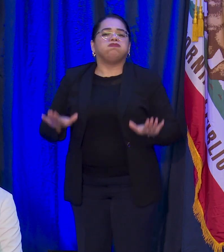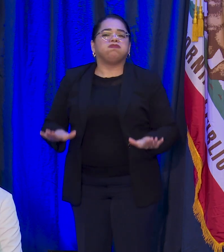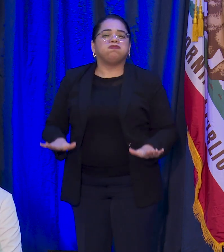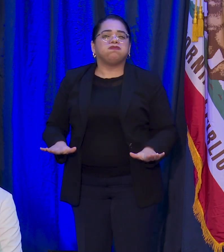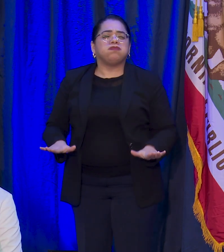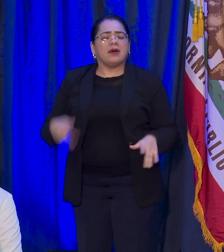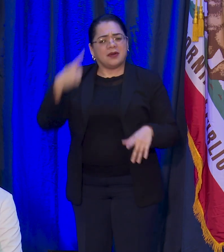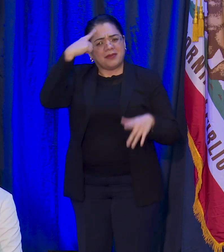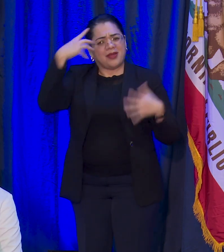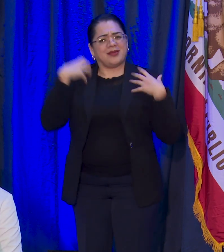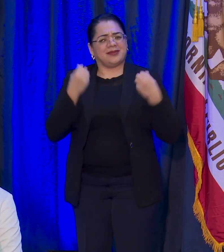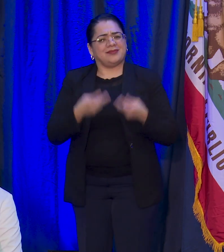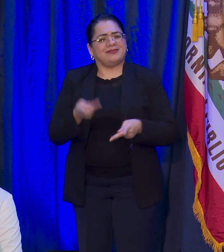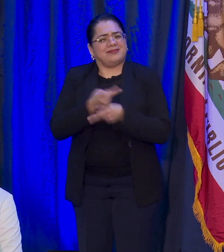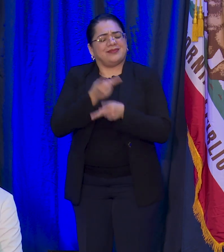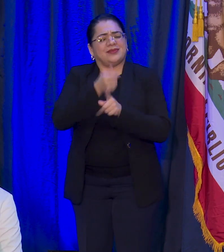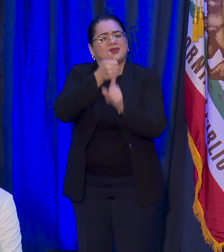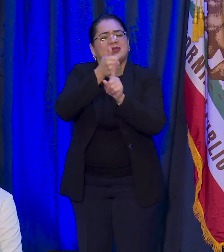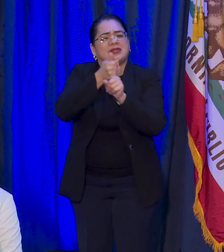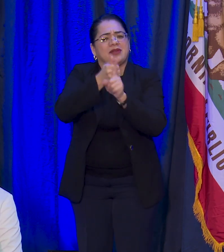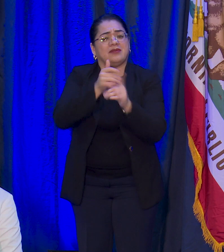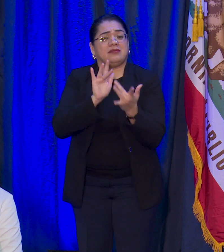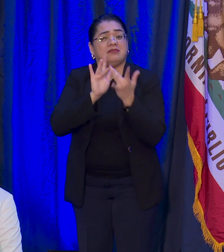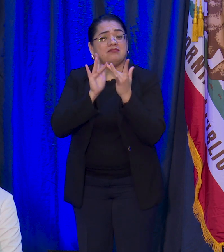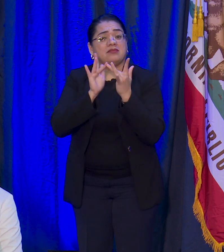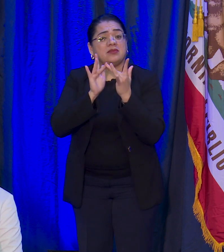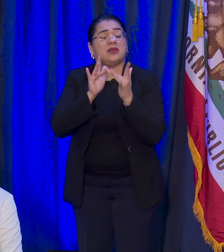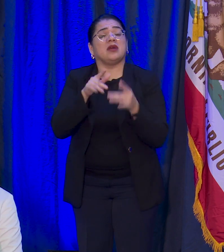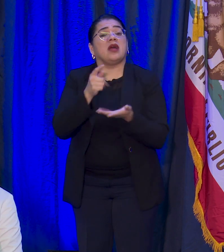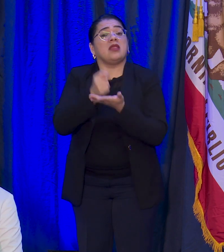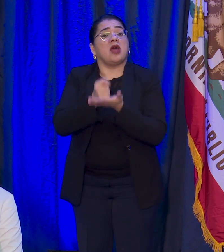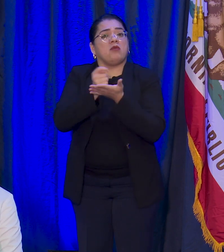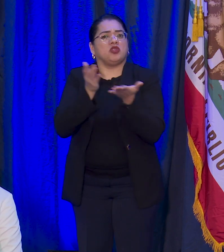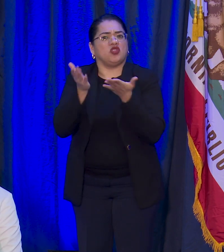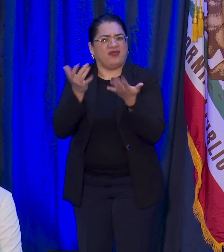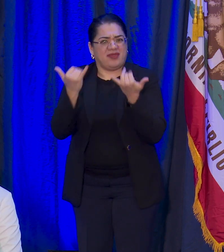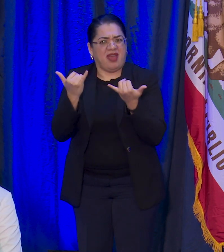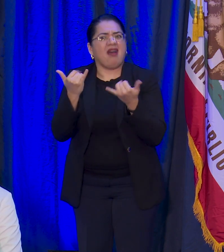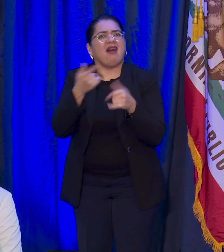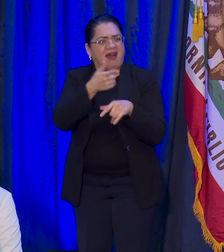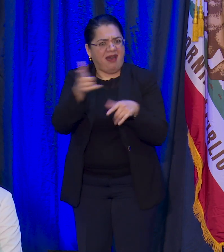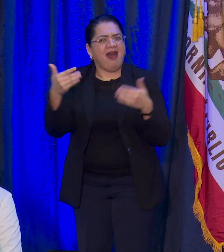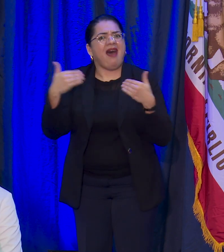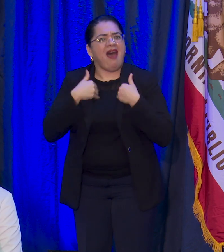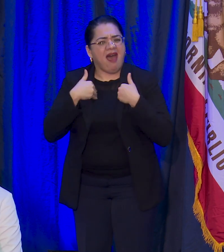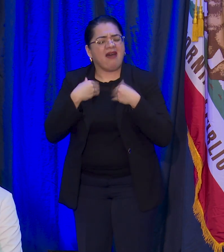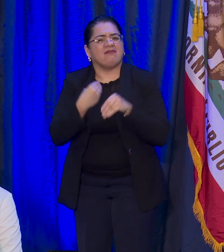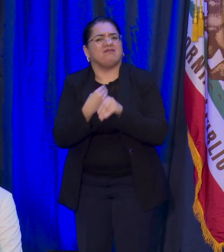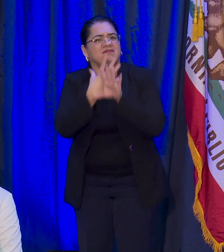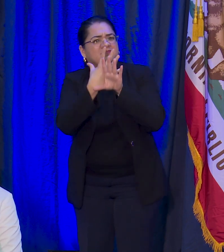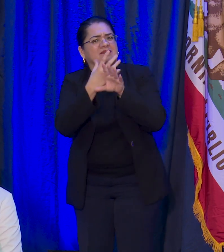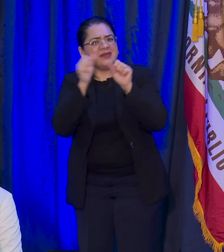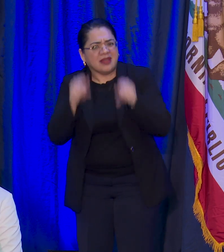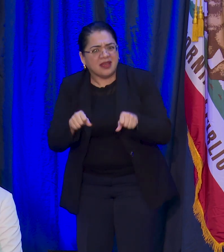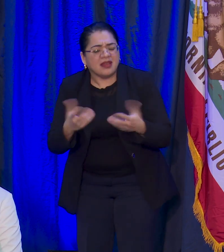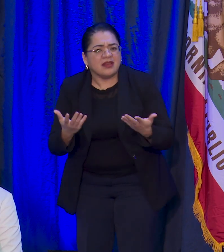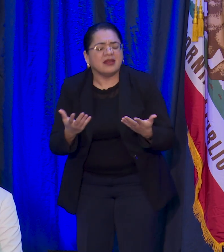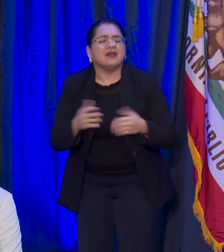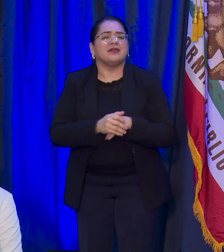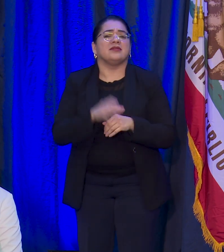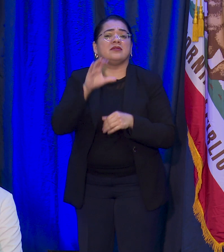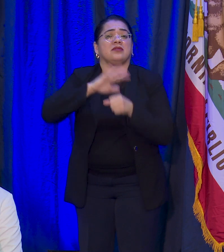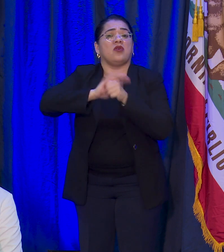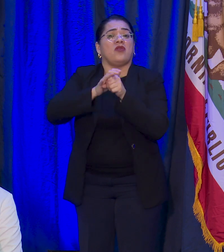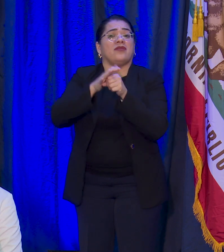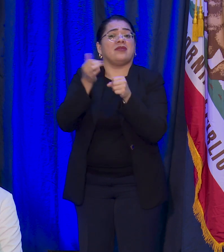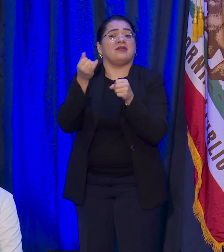also resources online that can help, such as online therapeutic services. You can find more information on COVID-19,